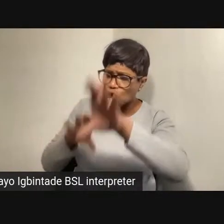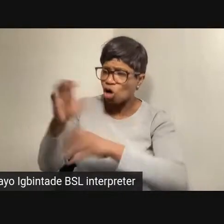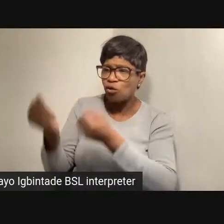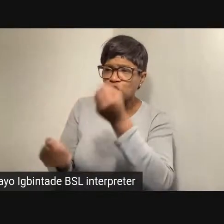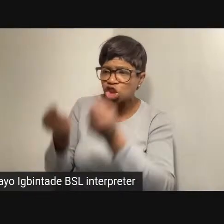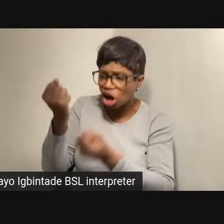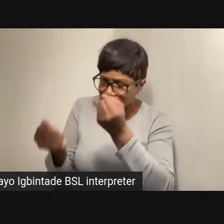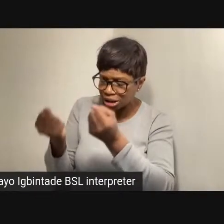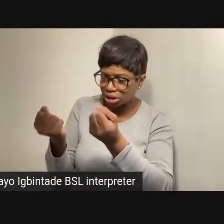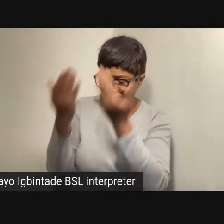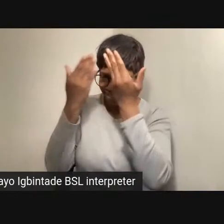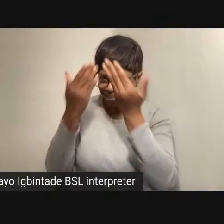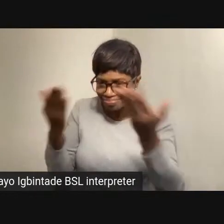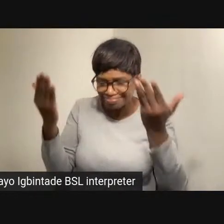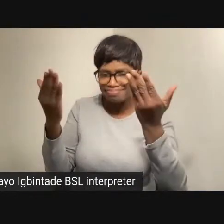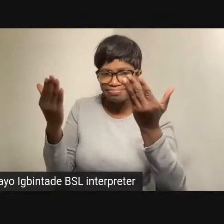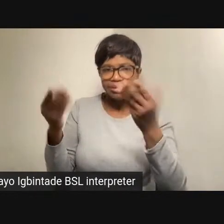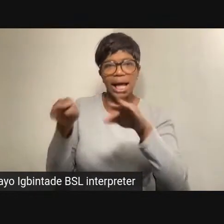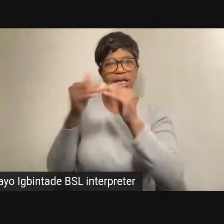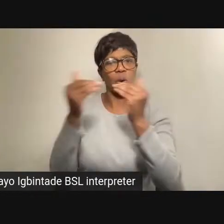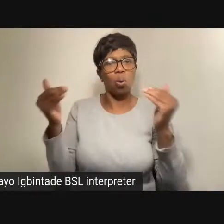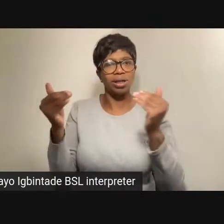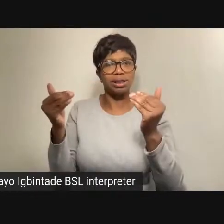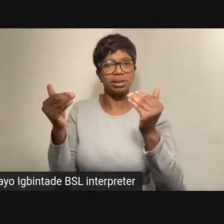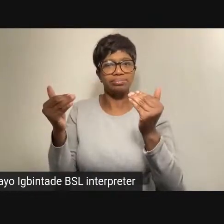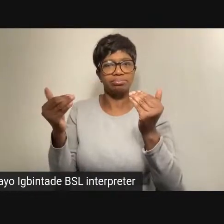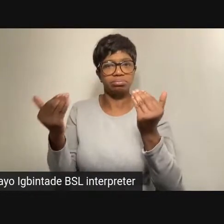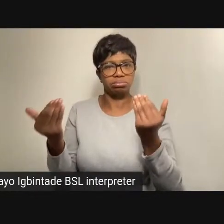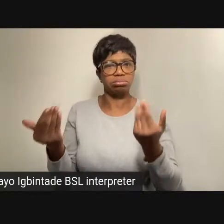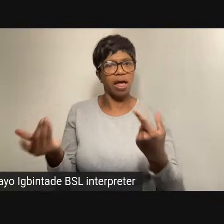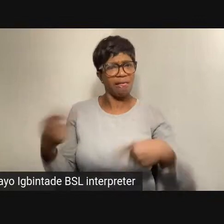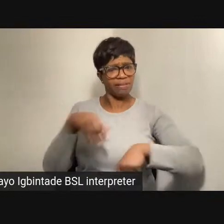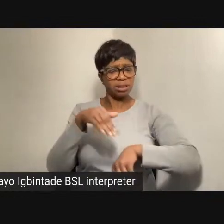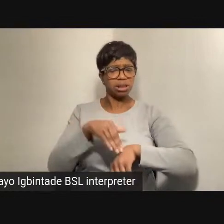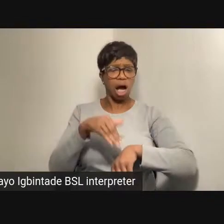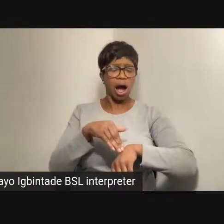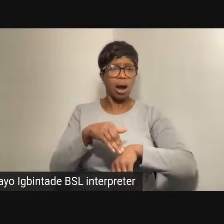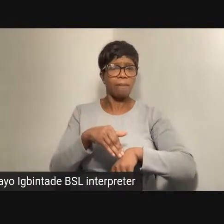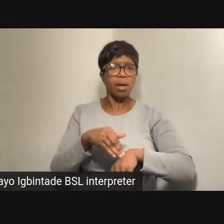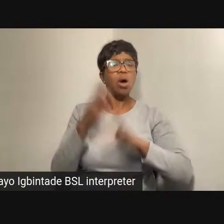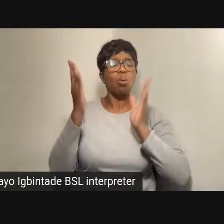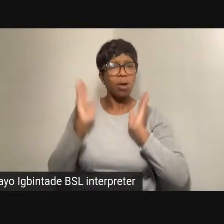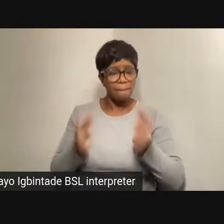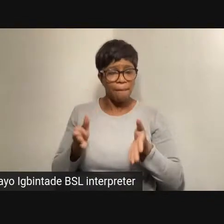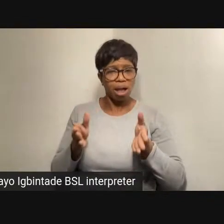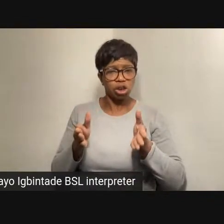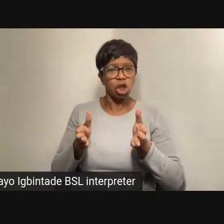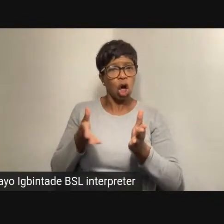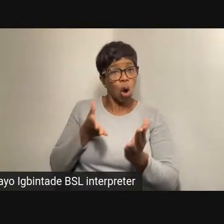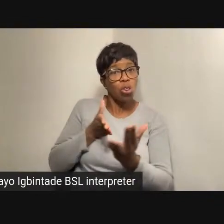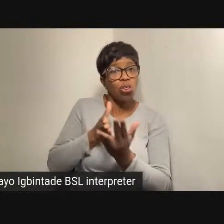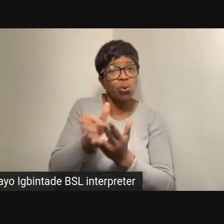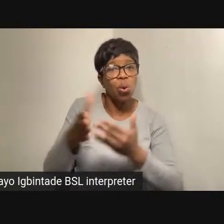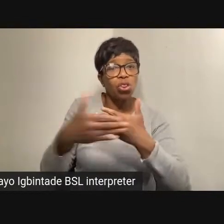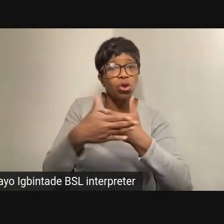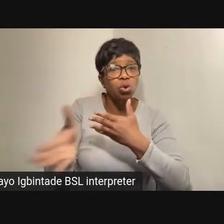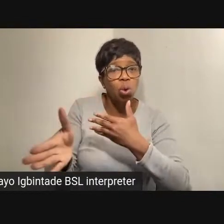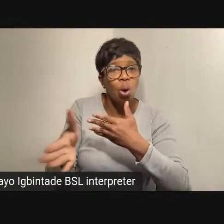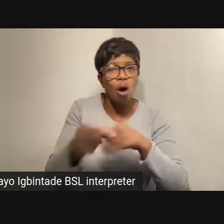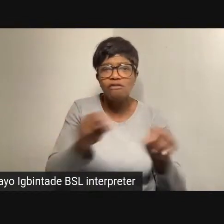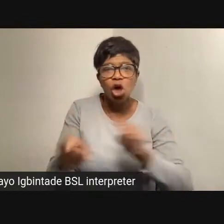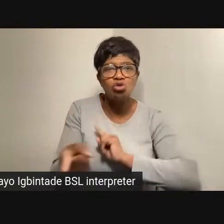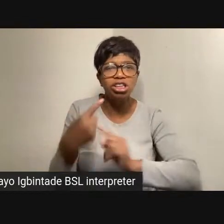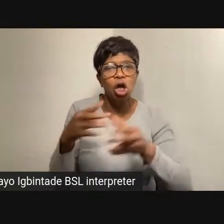and equality. This time round, we must either walk through the door of no return together